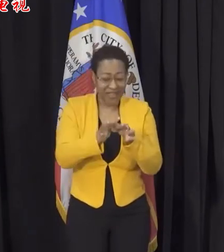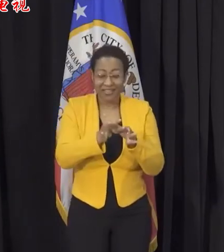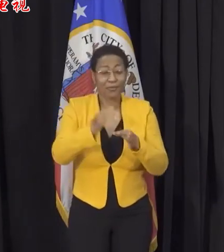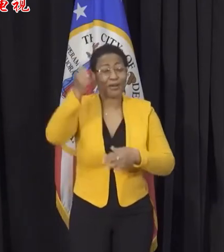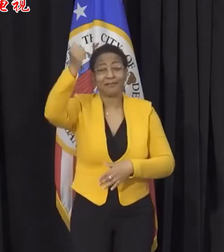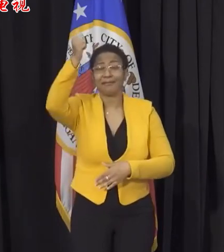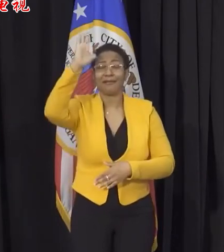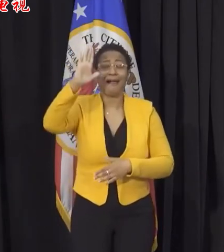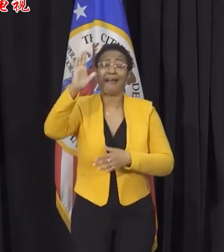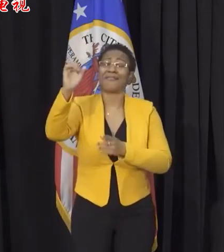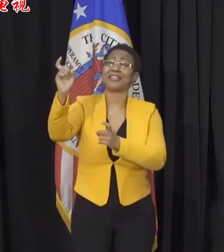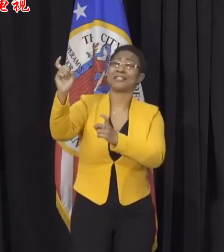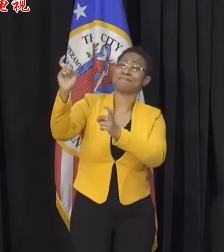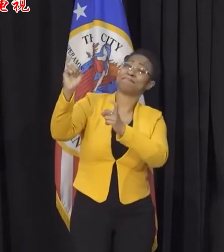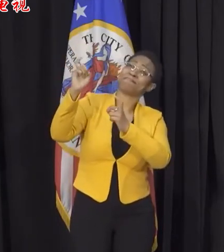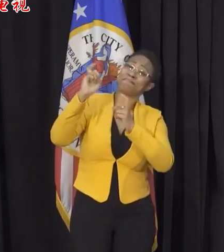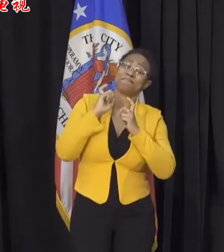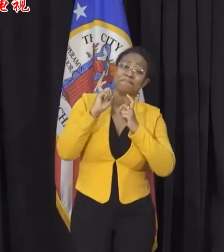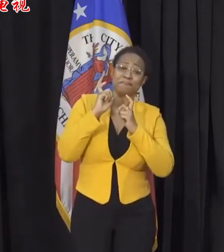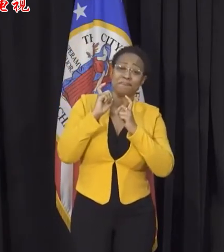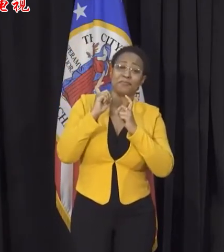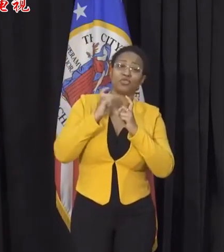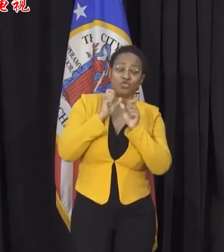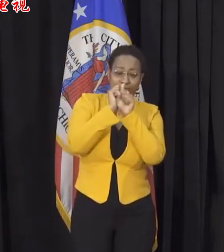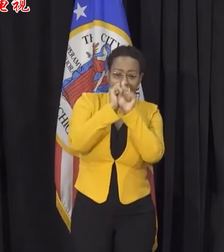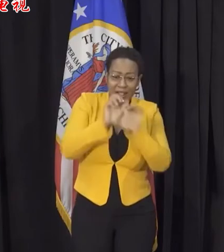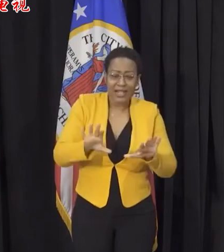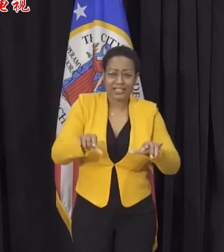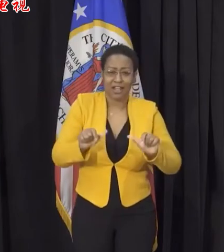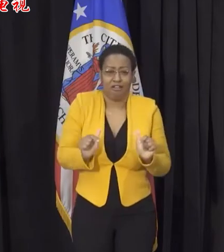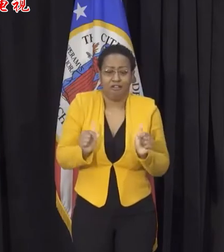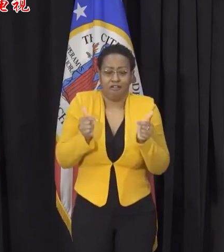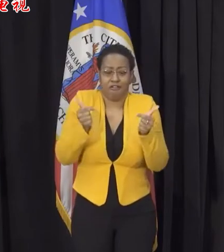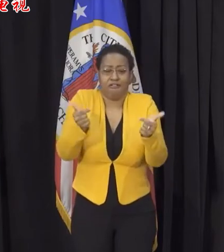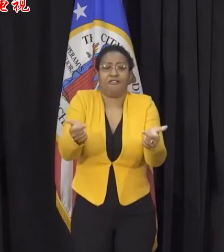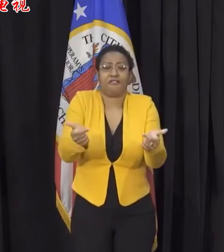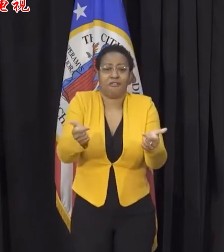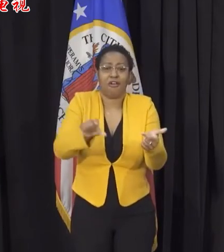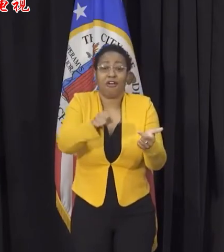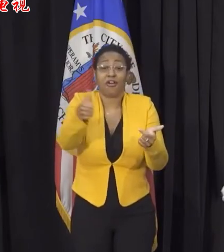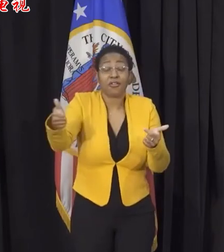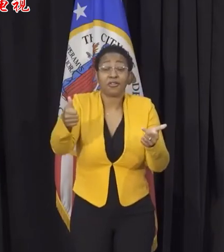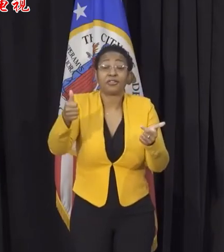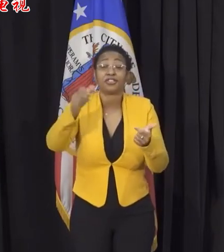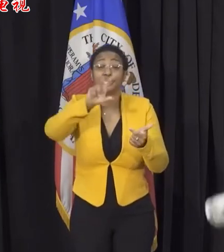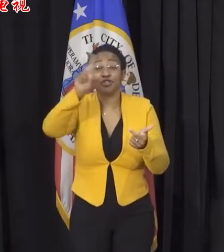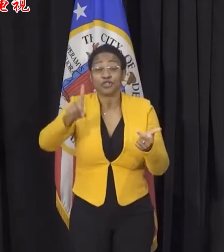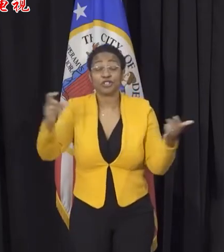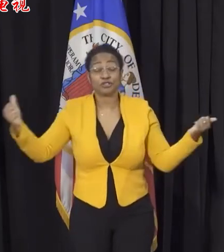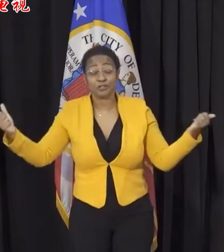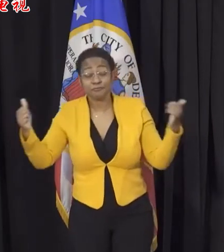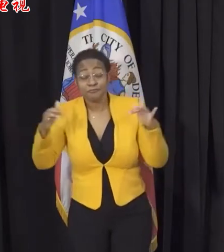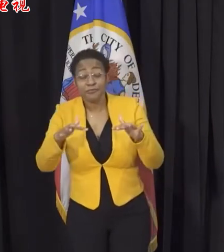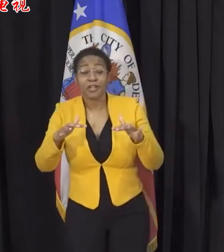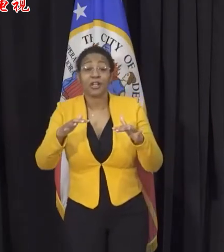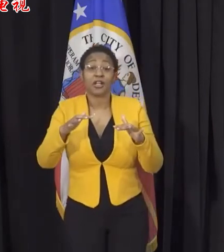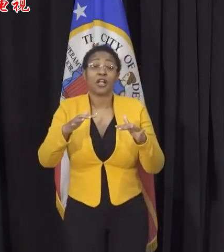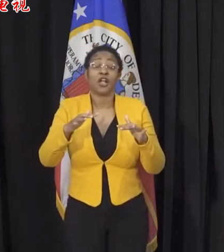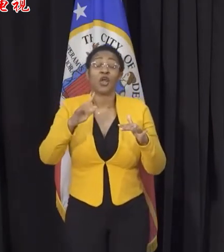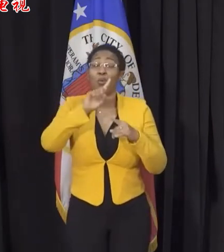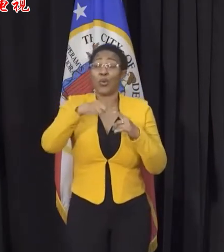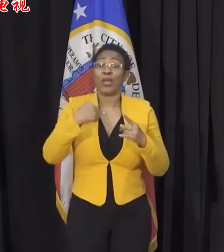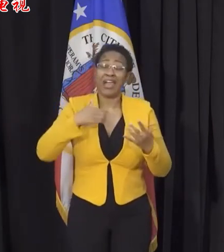has placed a special opportunity to be blessed and to bless Detroit to come together to create order out